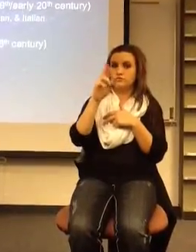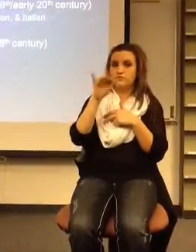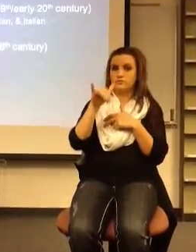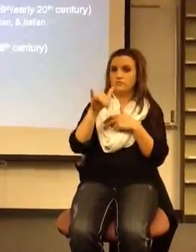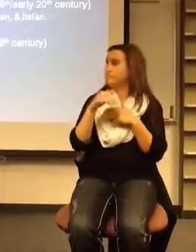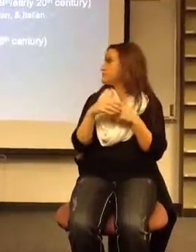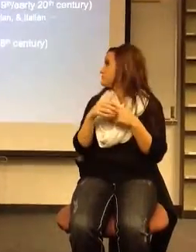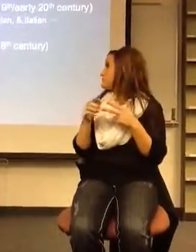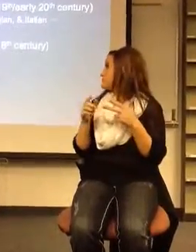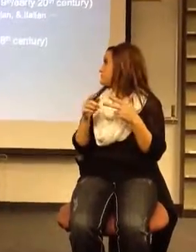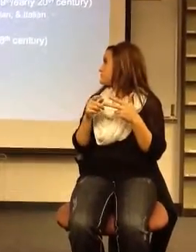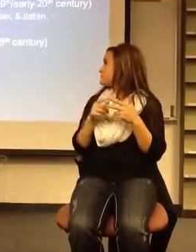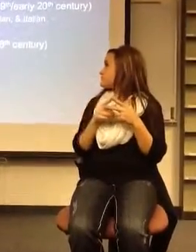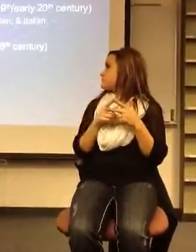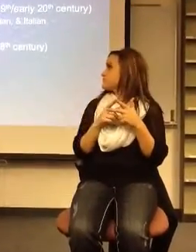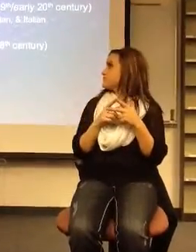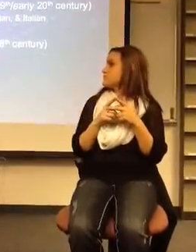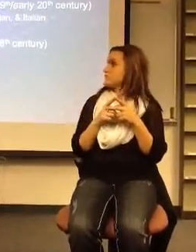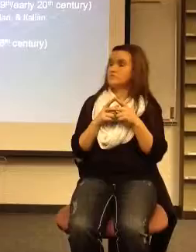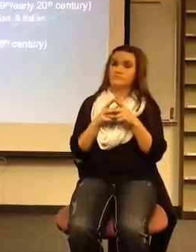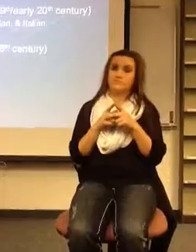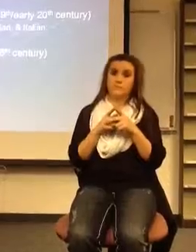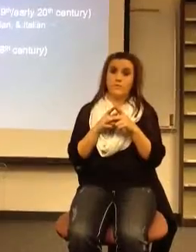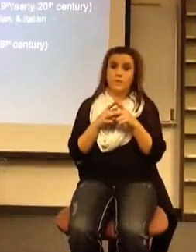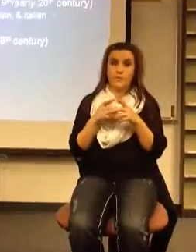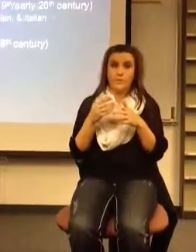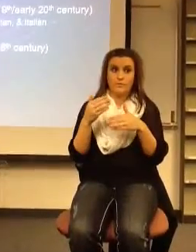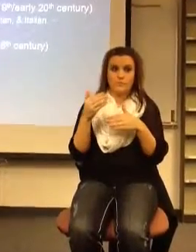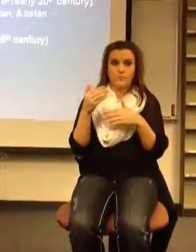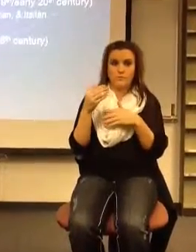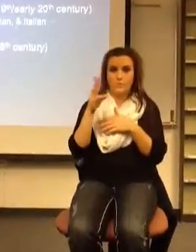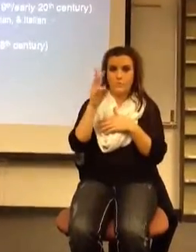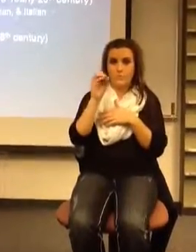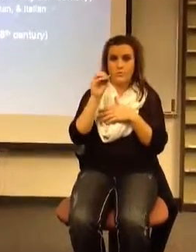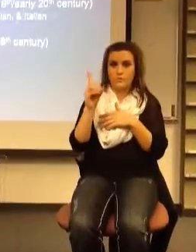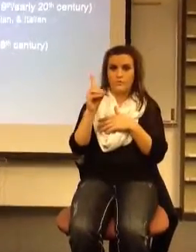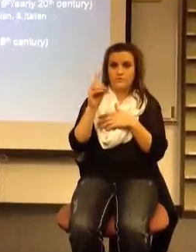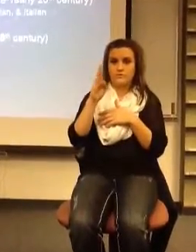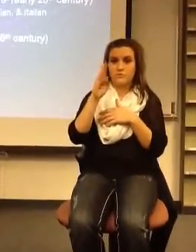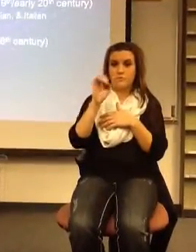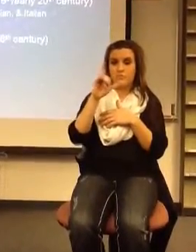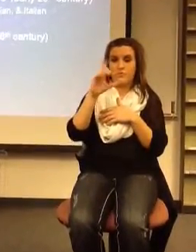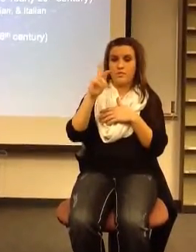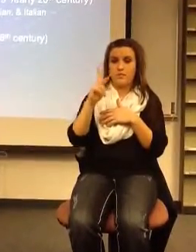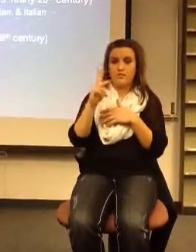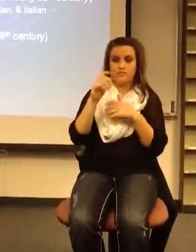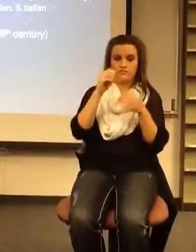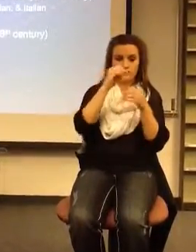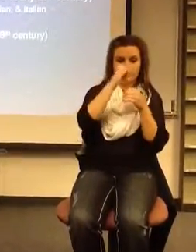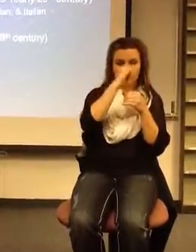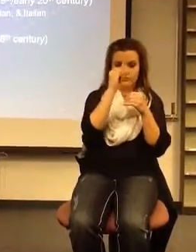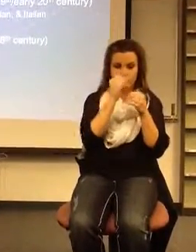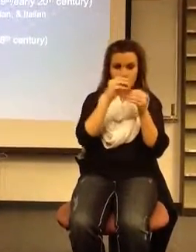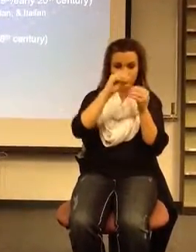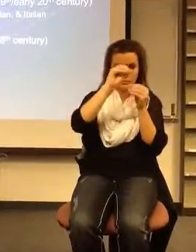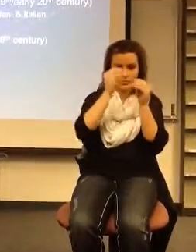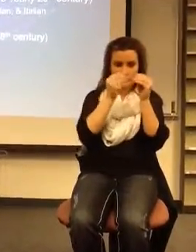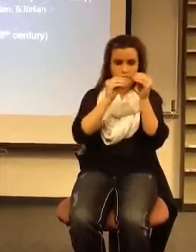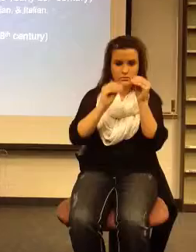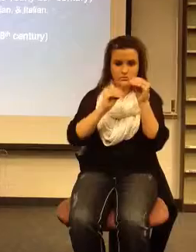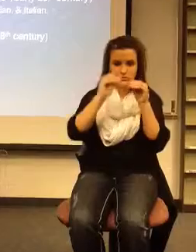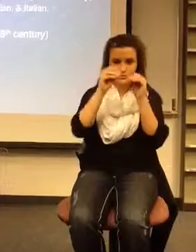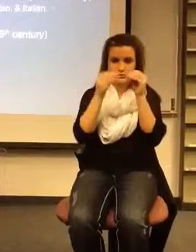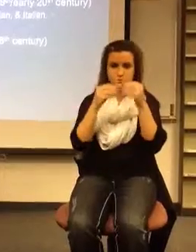initially as woodblock carvings that were used to then print on paper. And they were